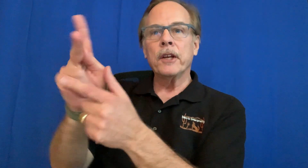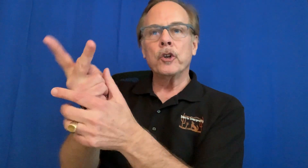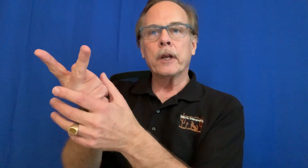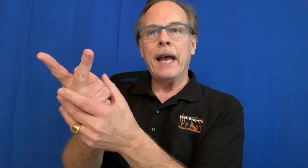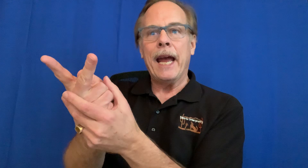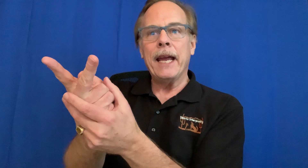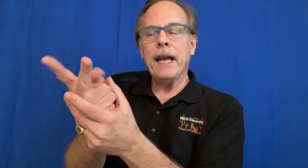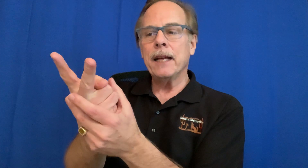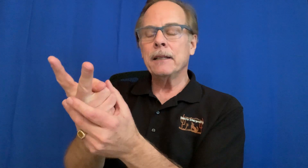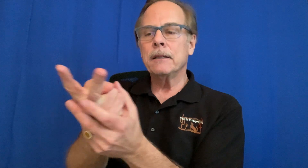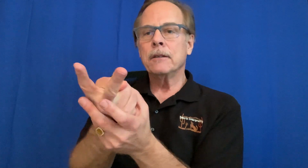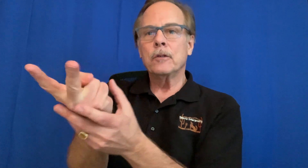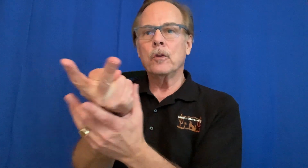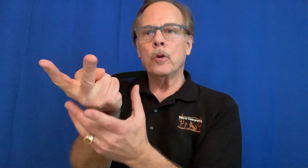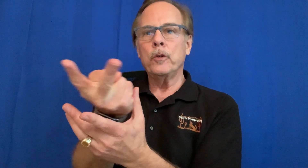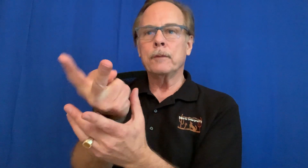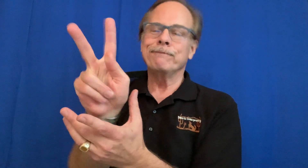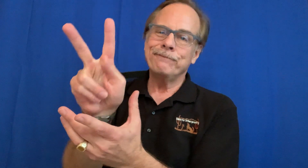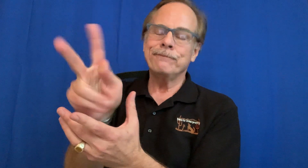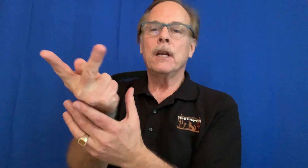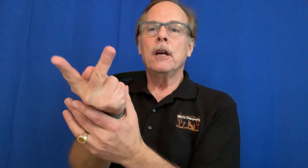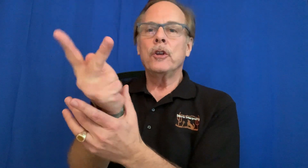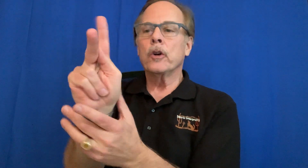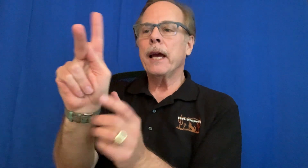like your K hand, or your K